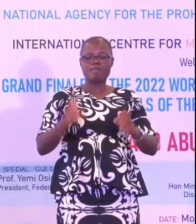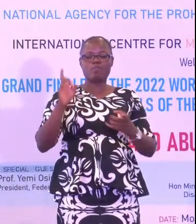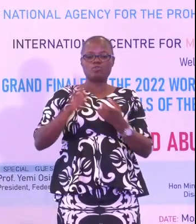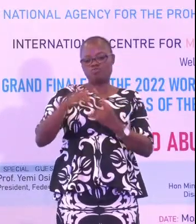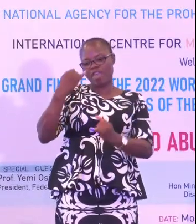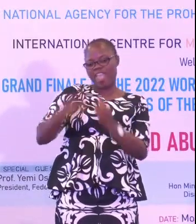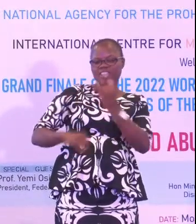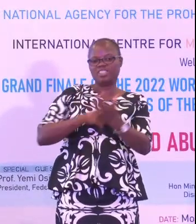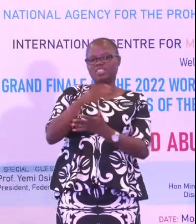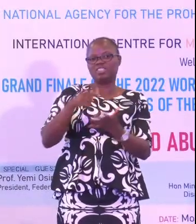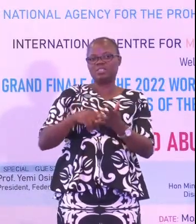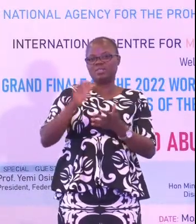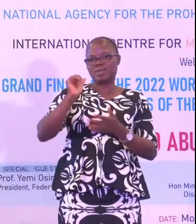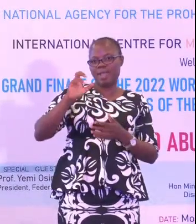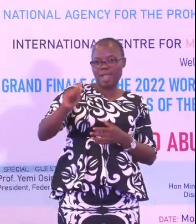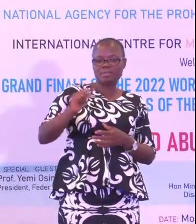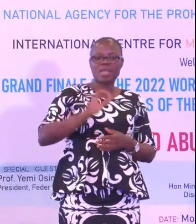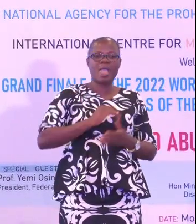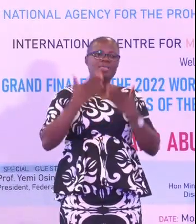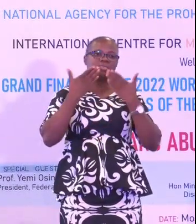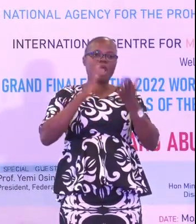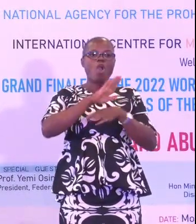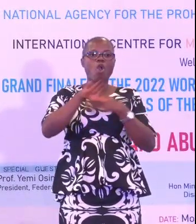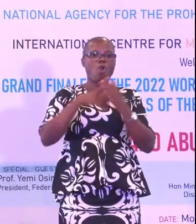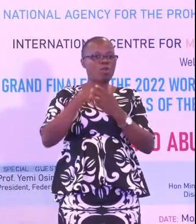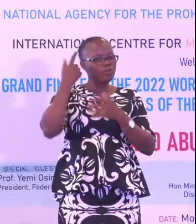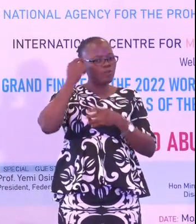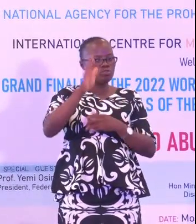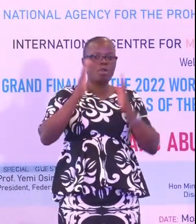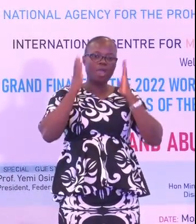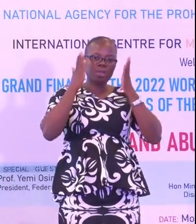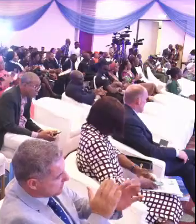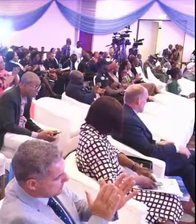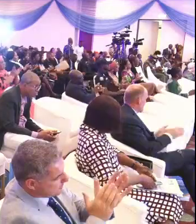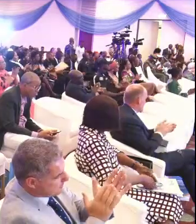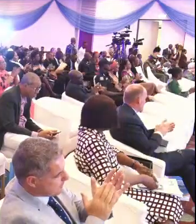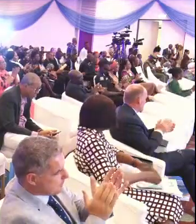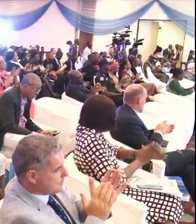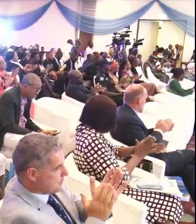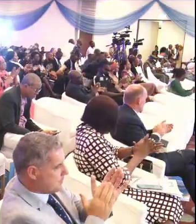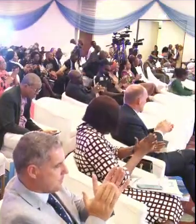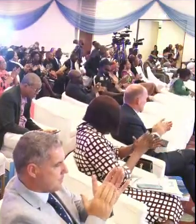barbaric act. I thank you all for your attention. Thank you.